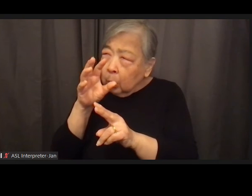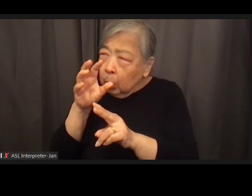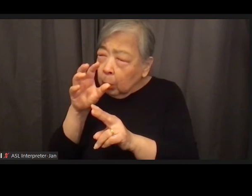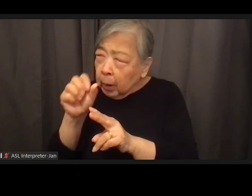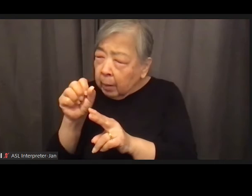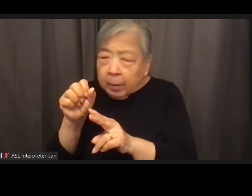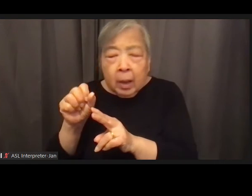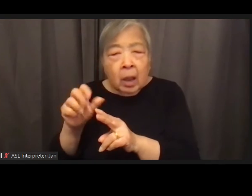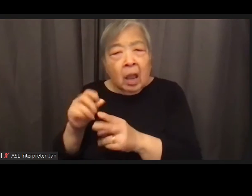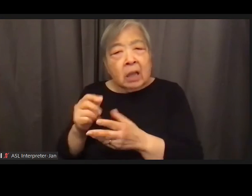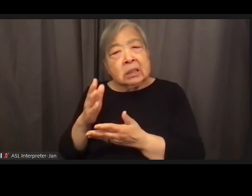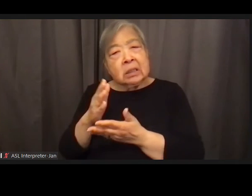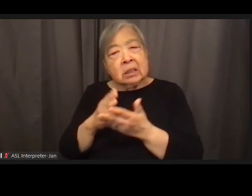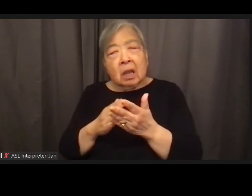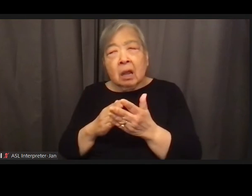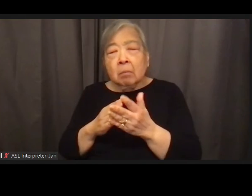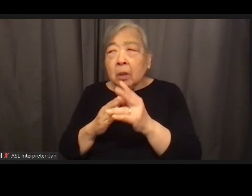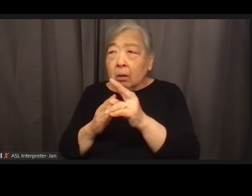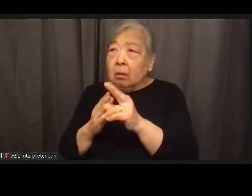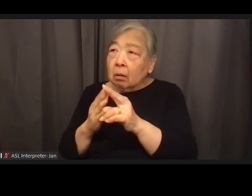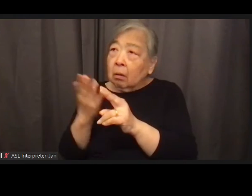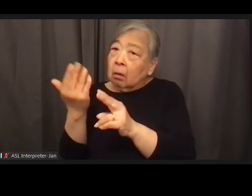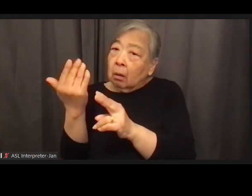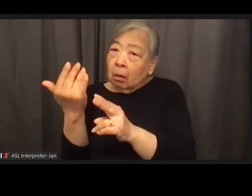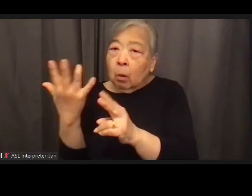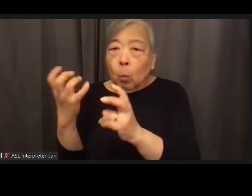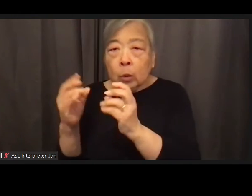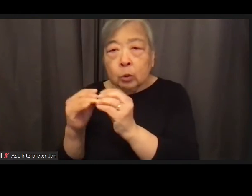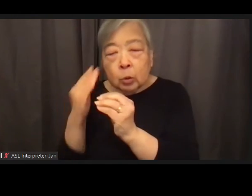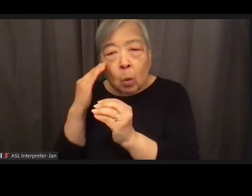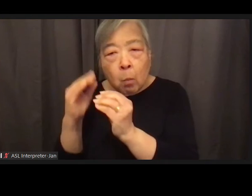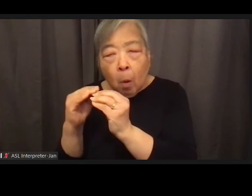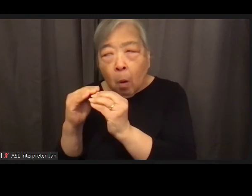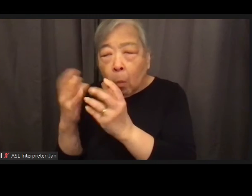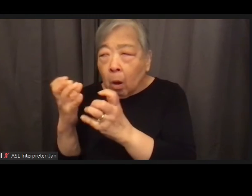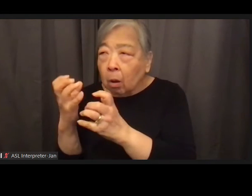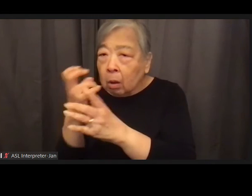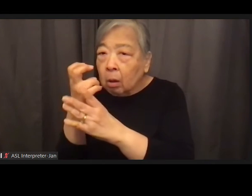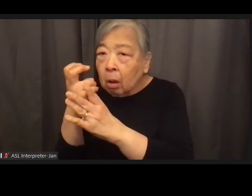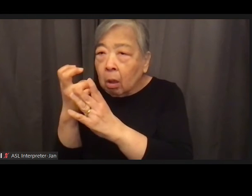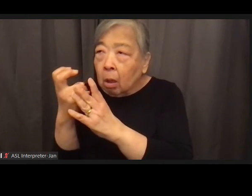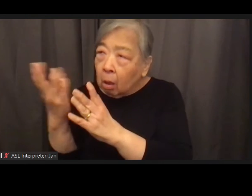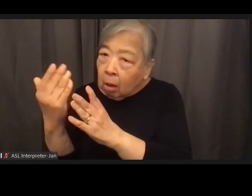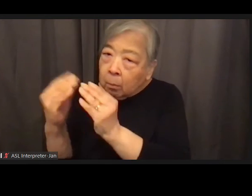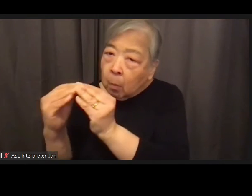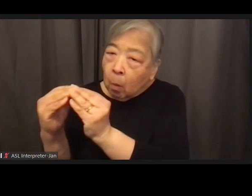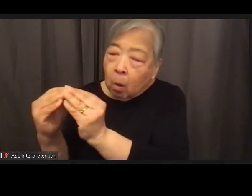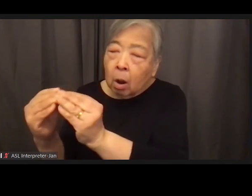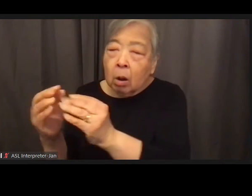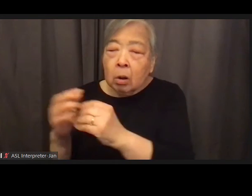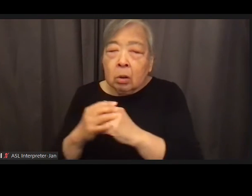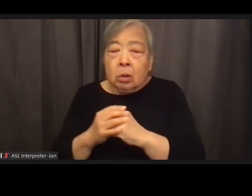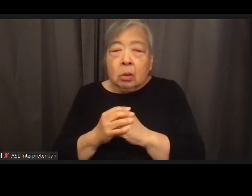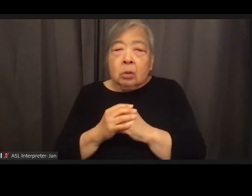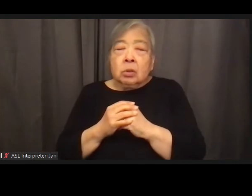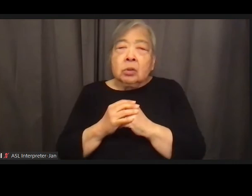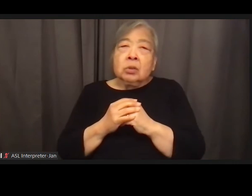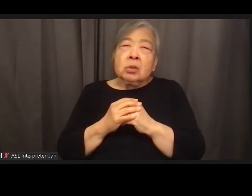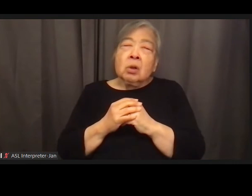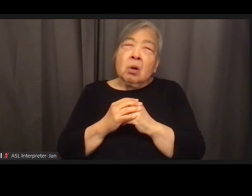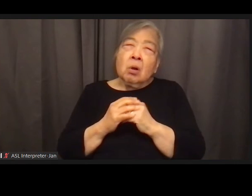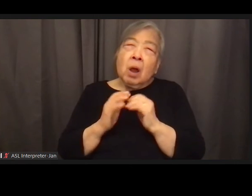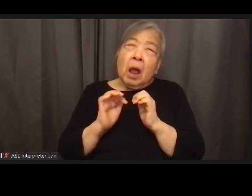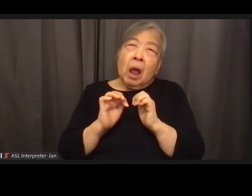and some will want to know more about it. So in the way that